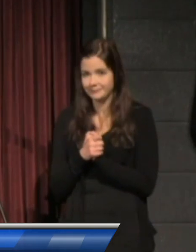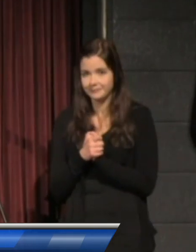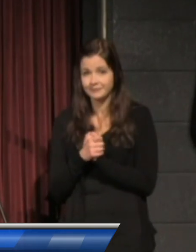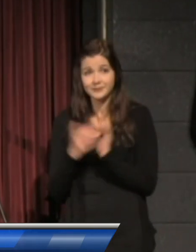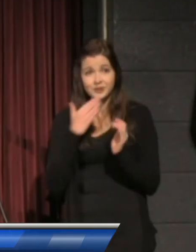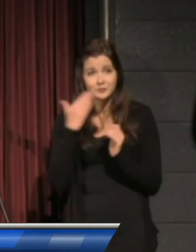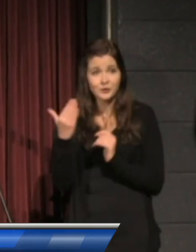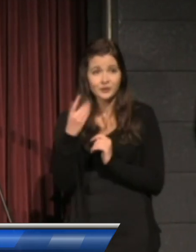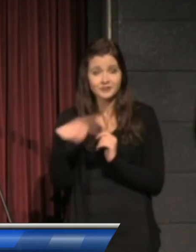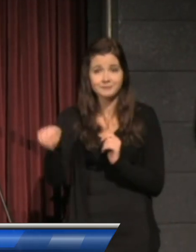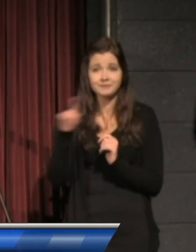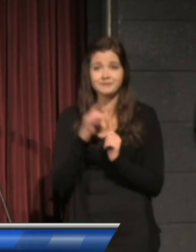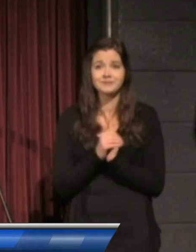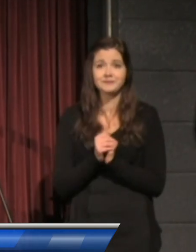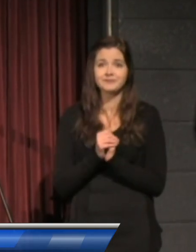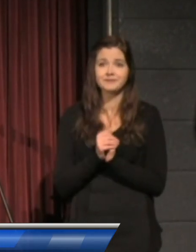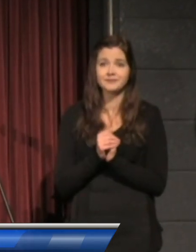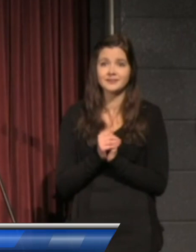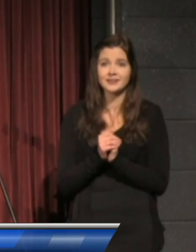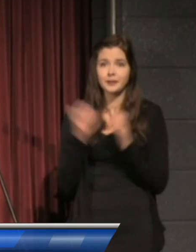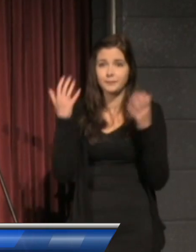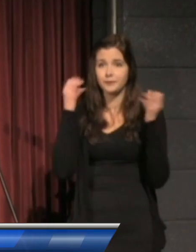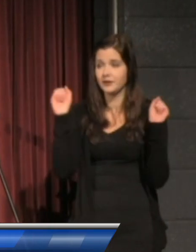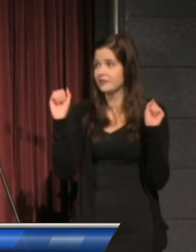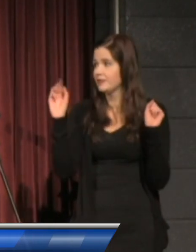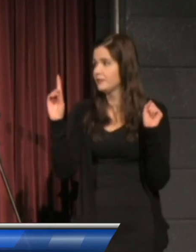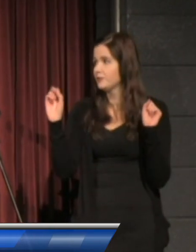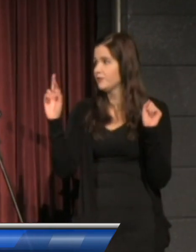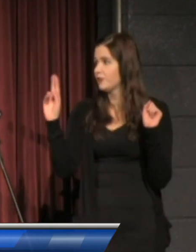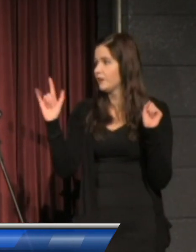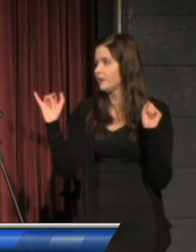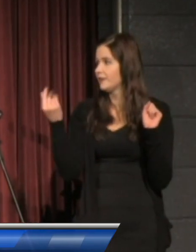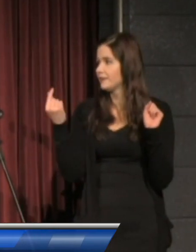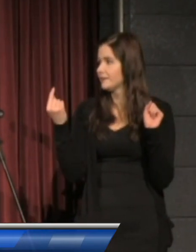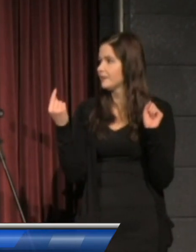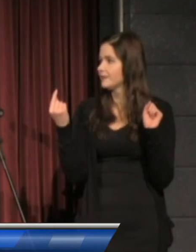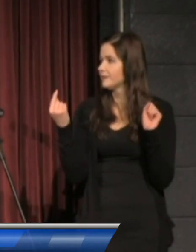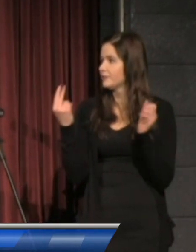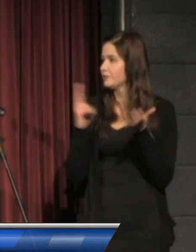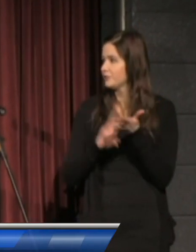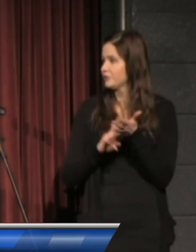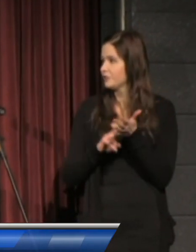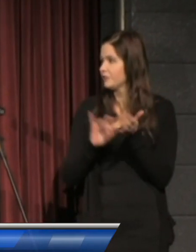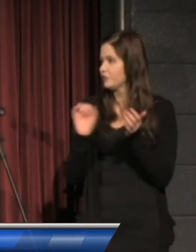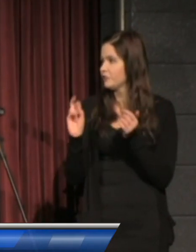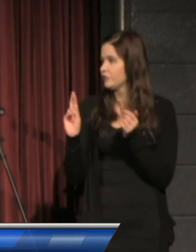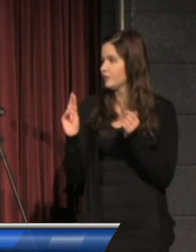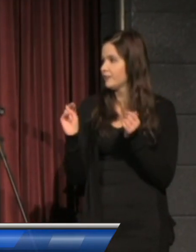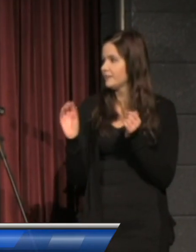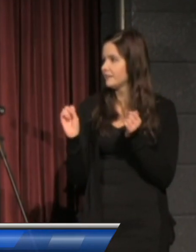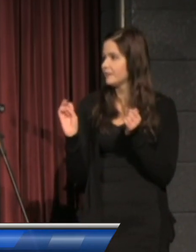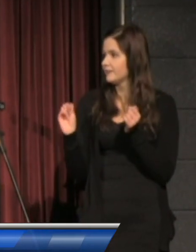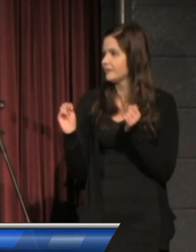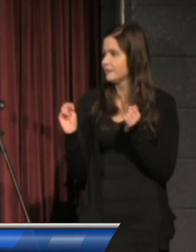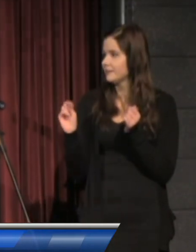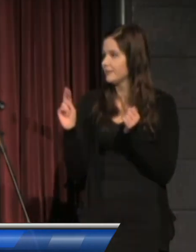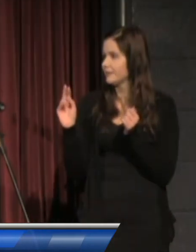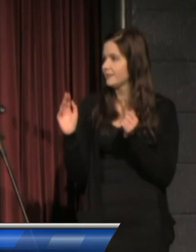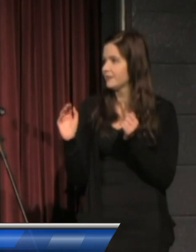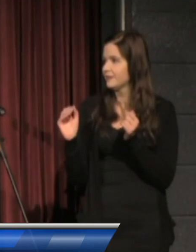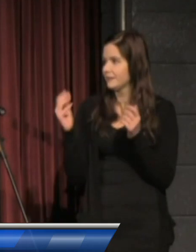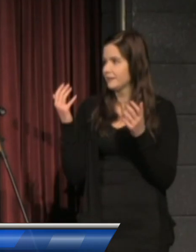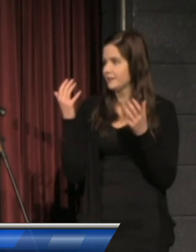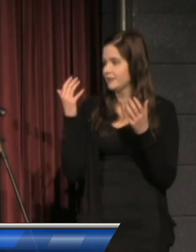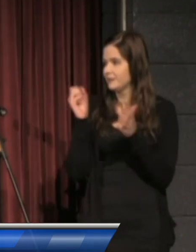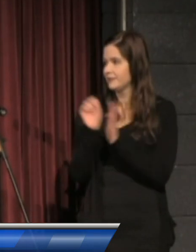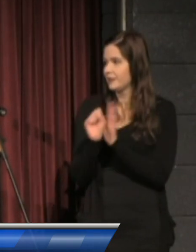Good morning, everyone. President Darling, Registrar Johnson, State Board Representative Ness, Foundation